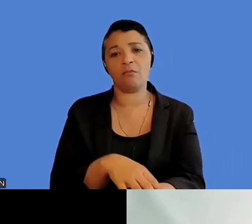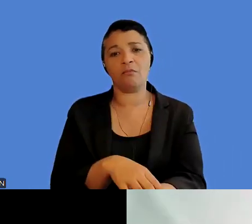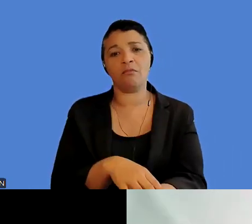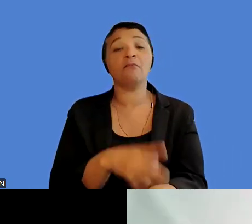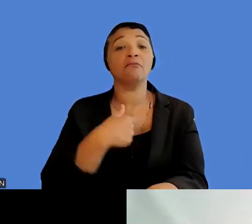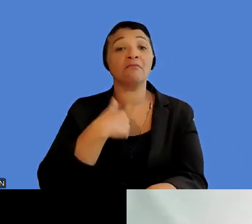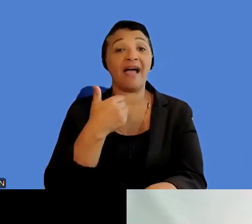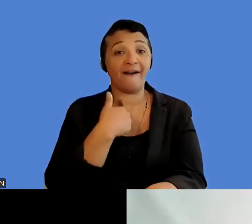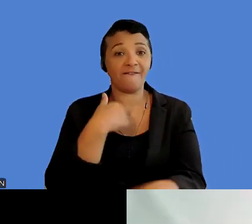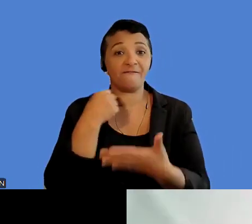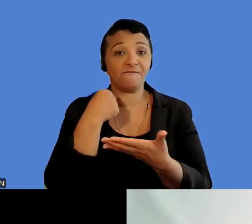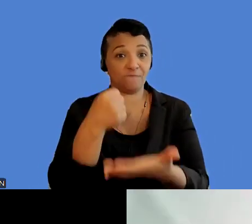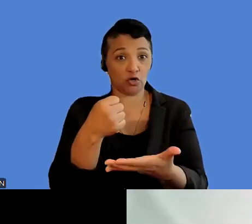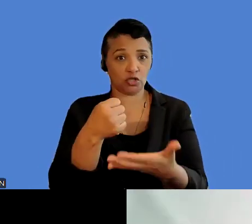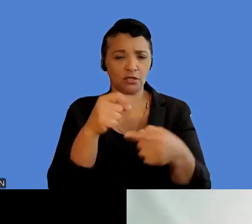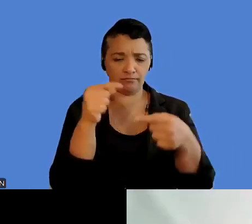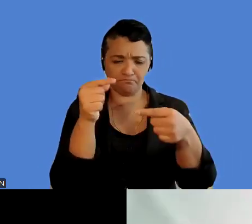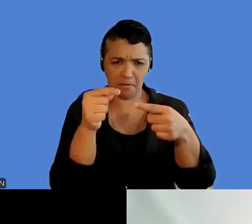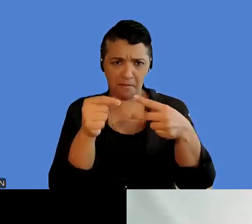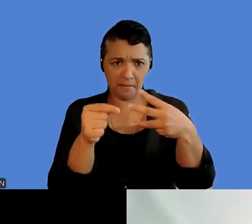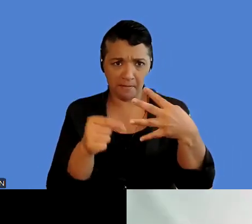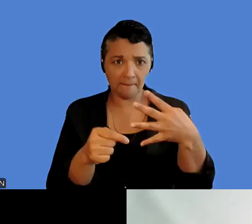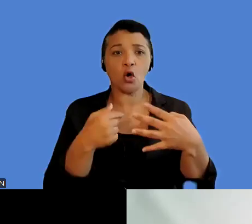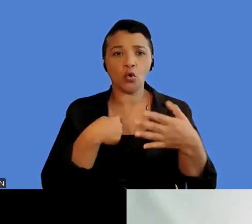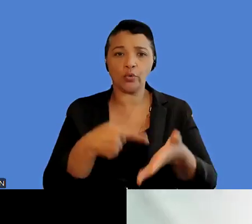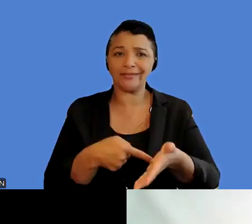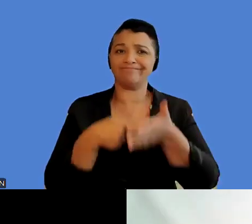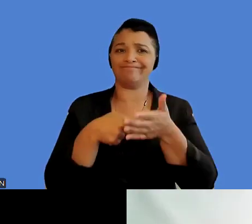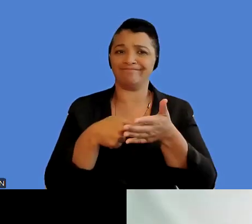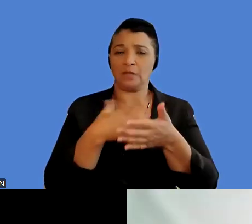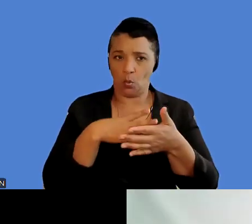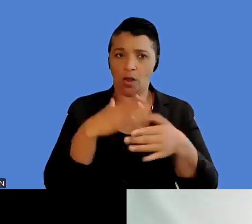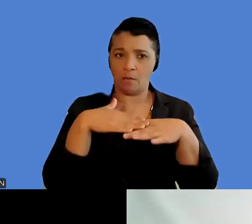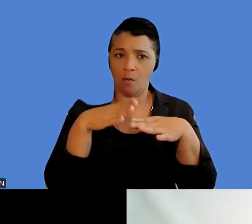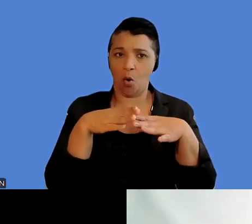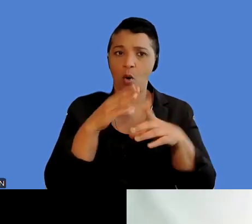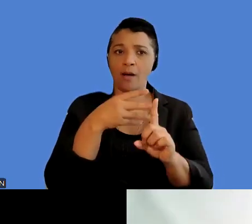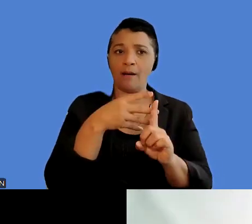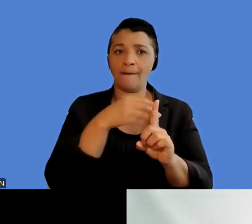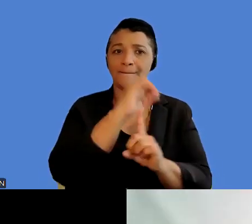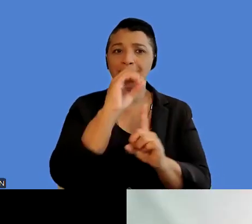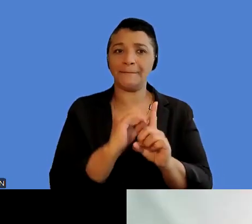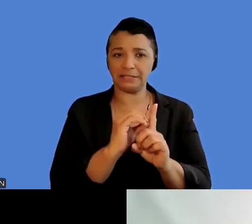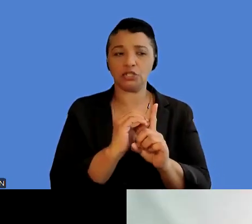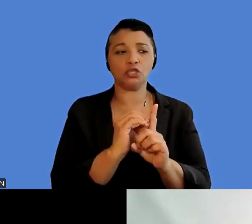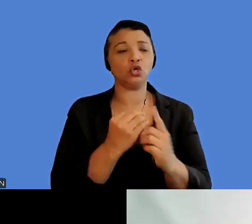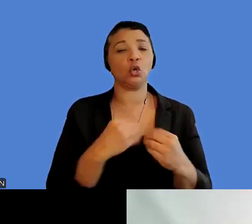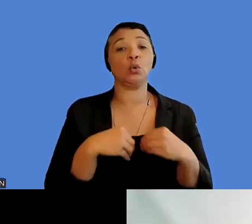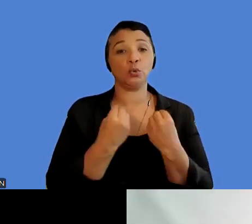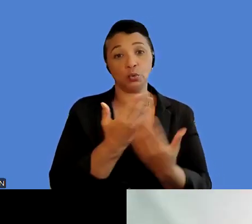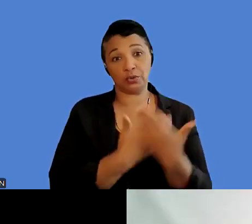funding criteria have included a specific quota for youth with